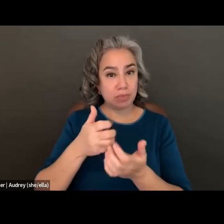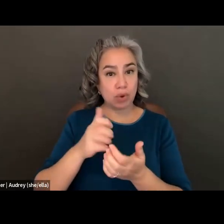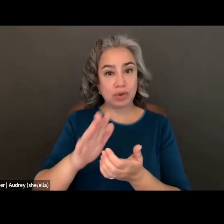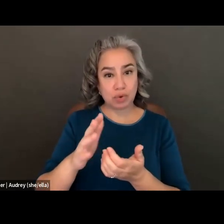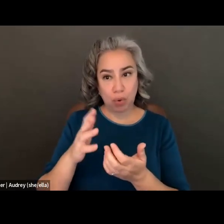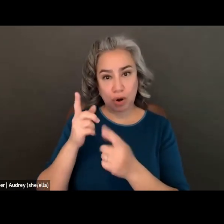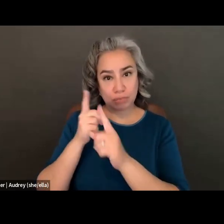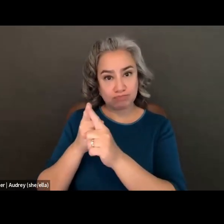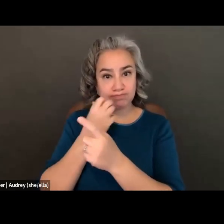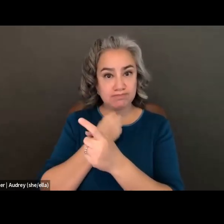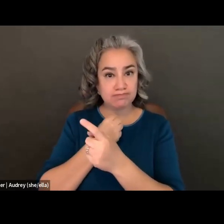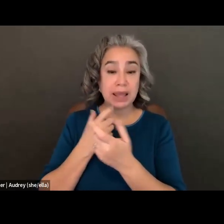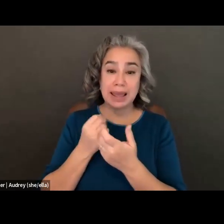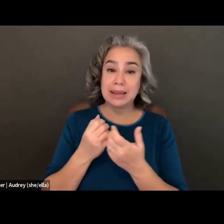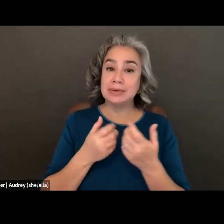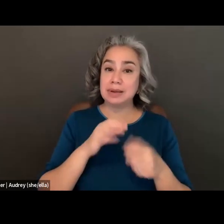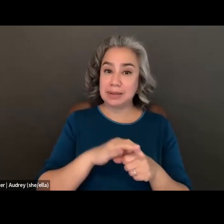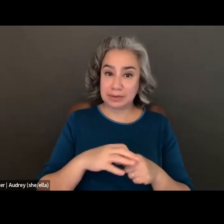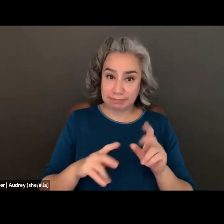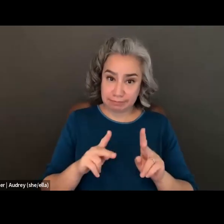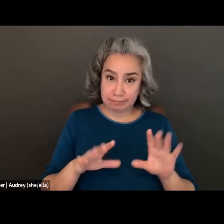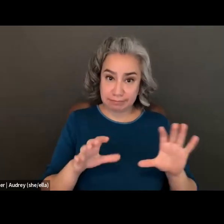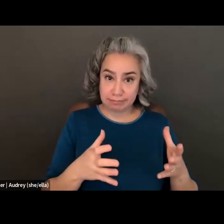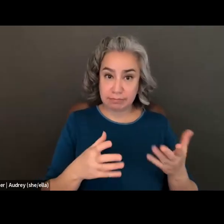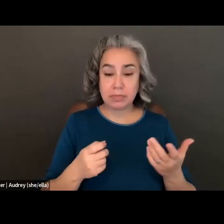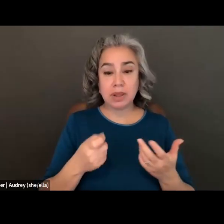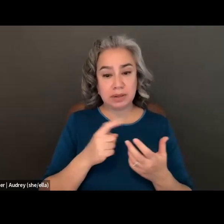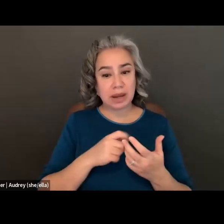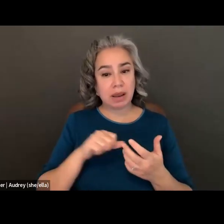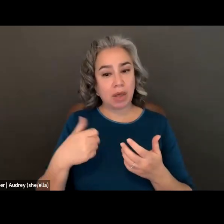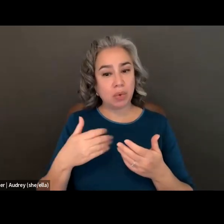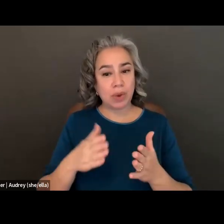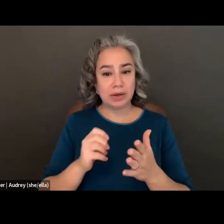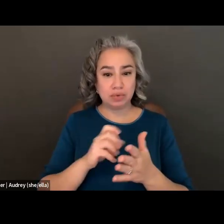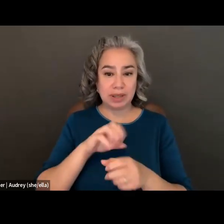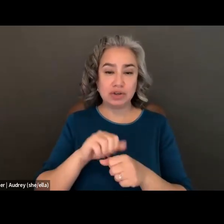elected officials. This will show you another way to engage in non-meeting advocacy.